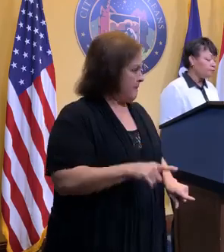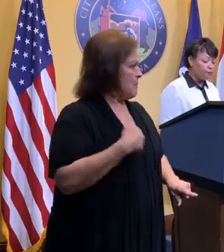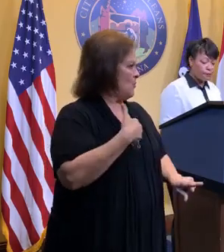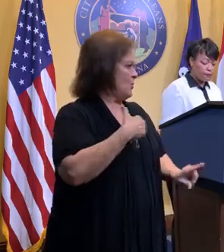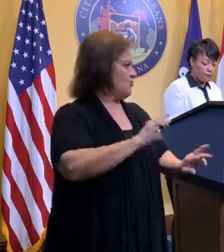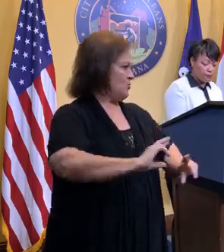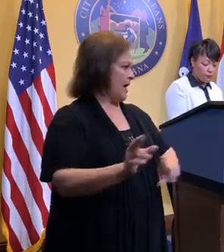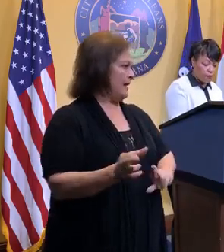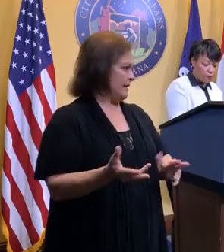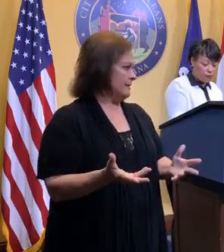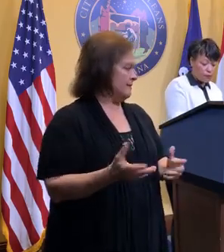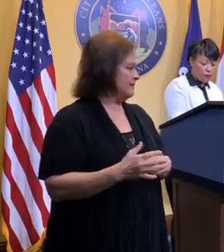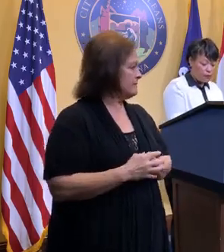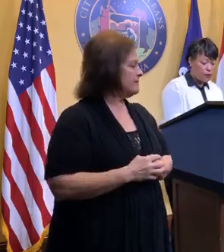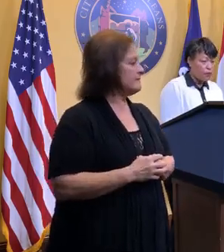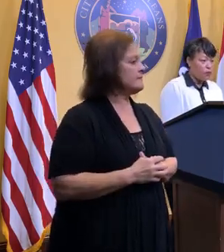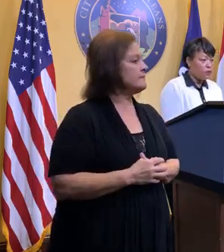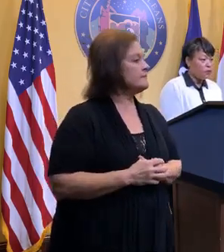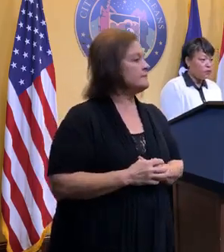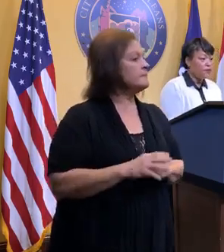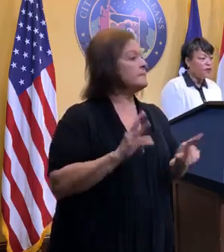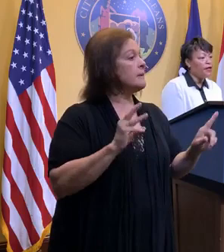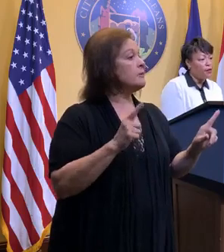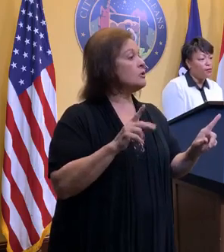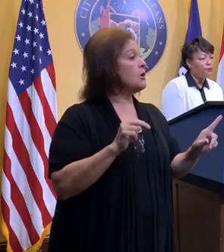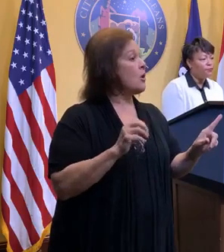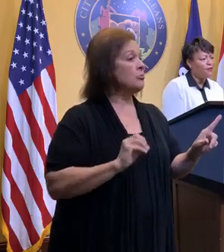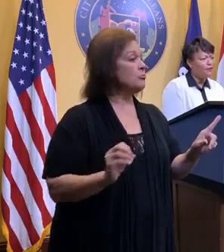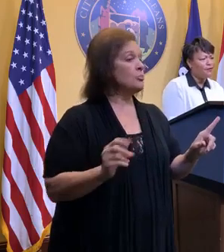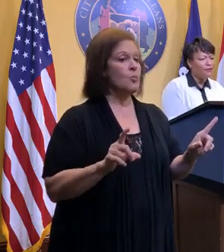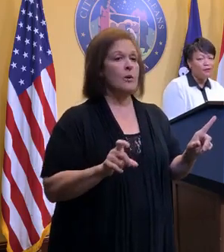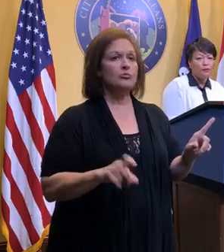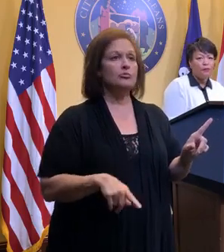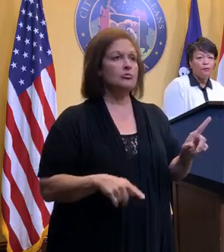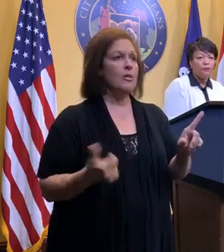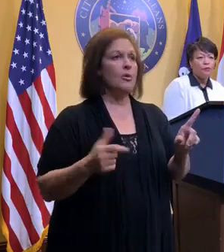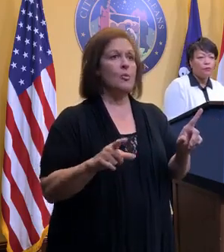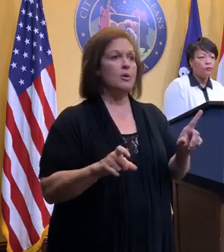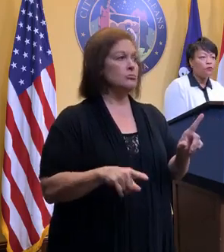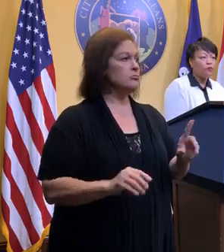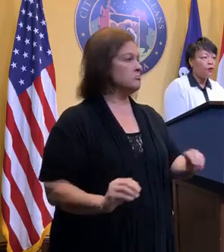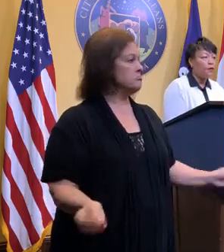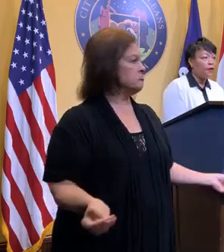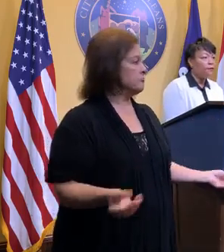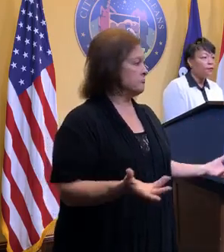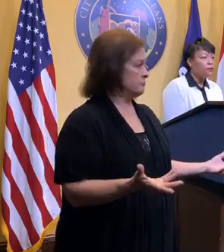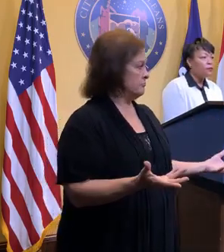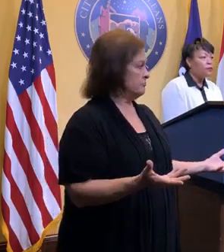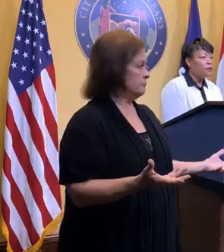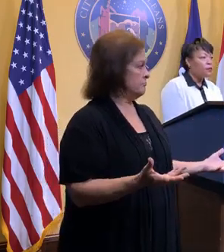be there. WGNO, Thank you. other questions?